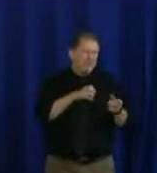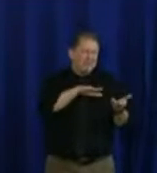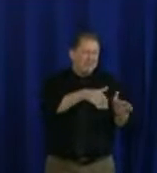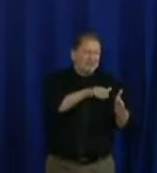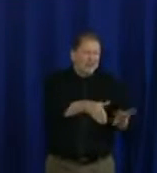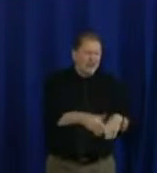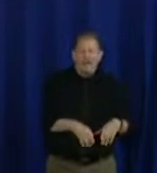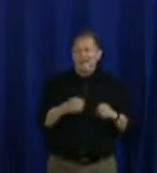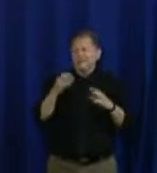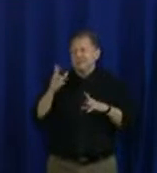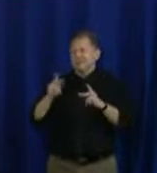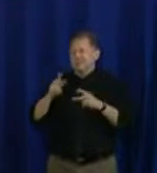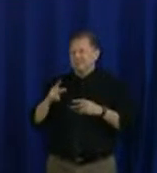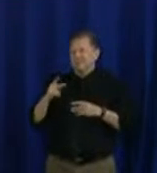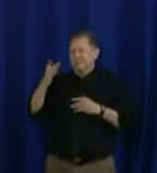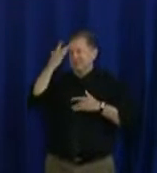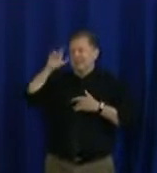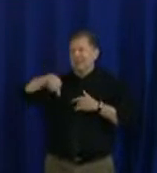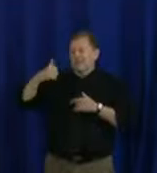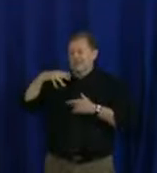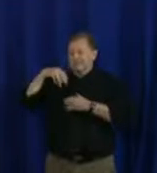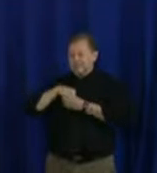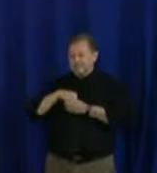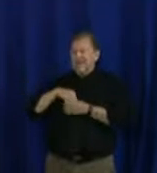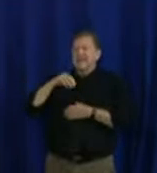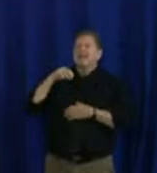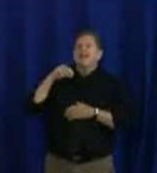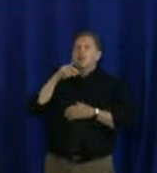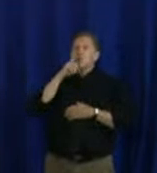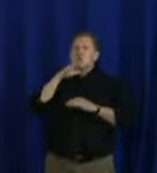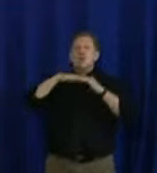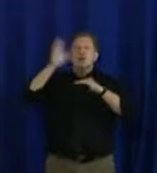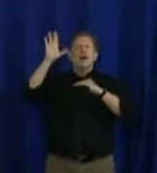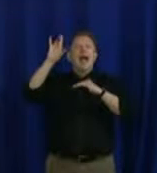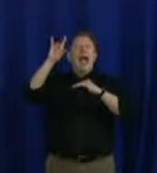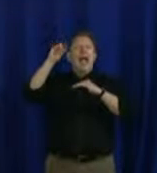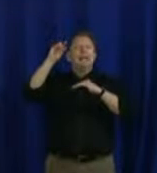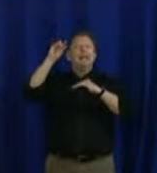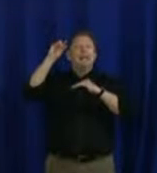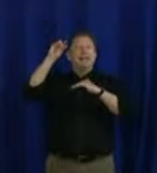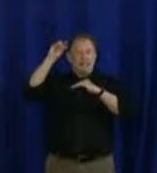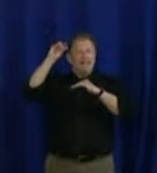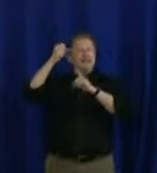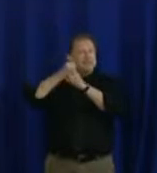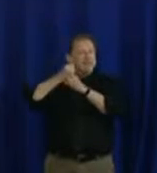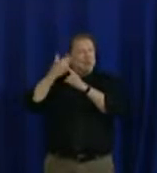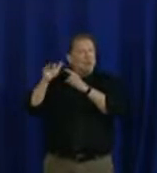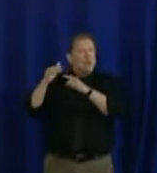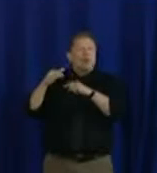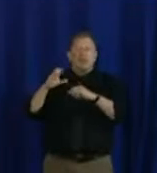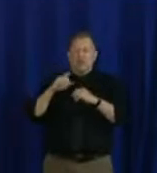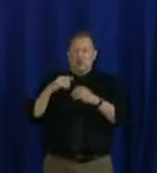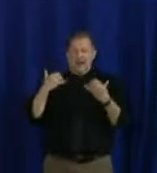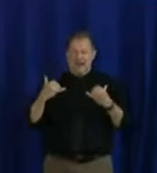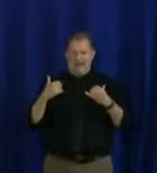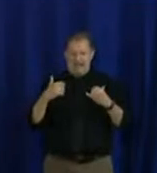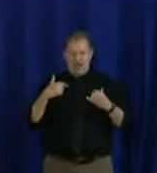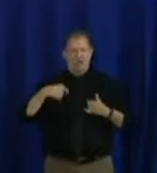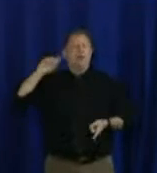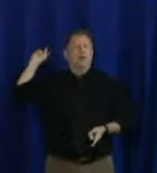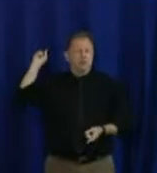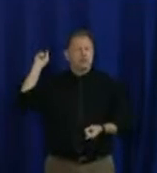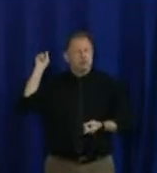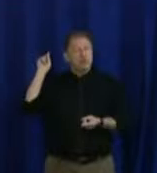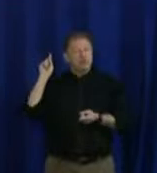admitted. Our older Chicagoans were seeing the most cases. We've made really good progress there. And if we